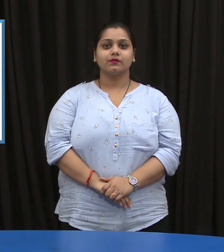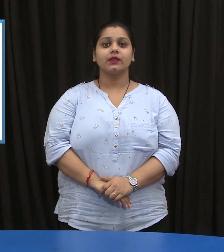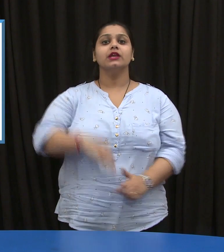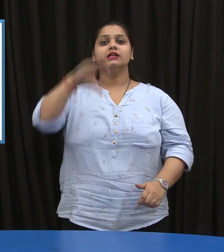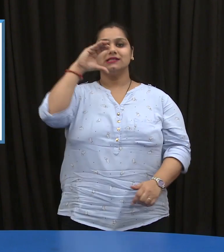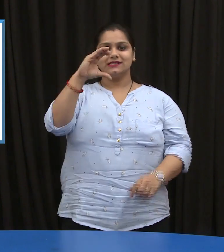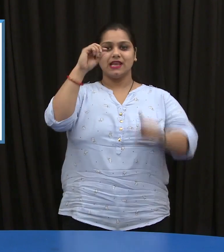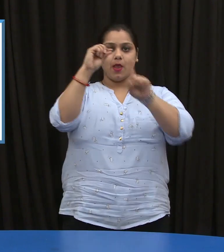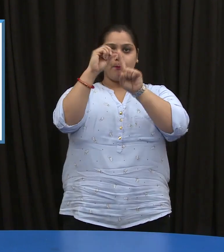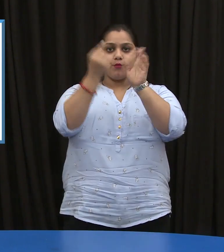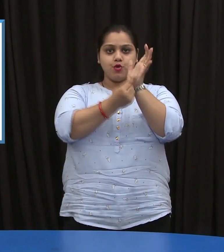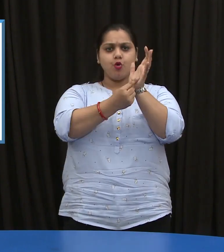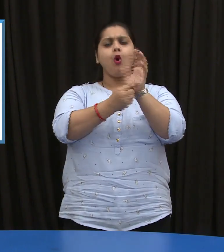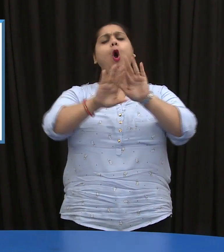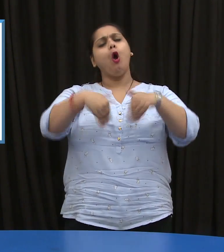CPU, etc.